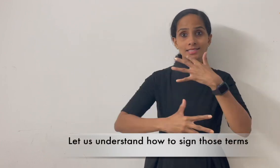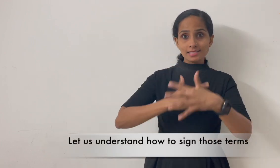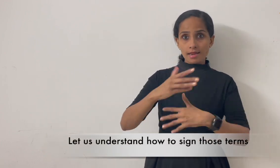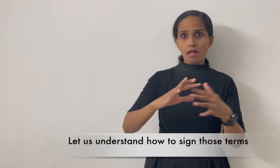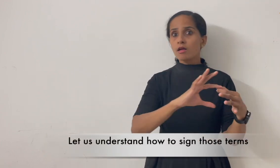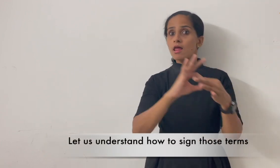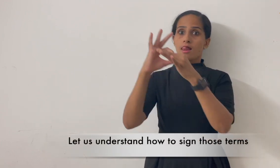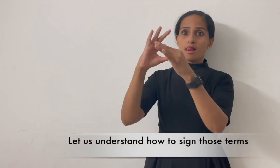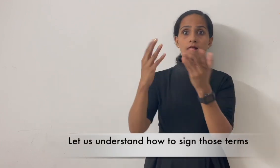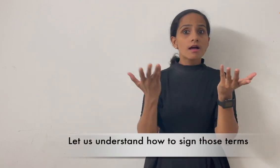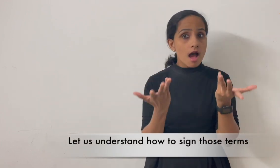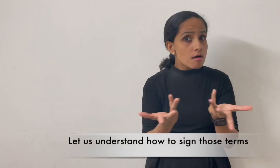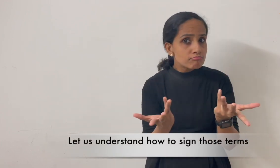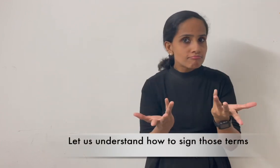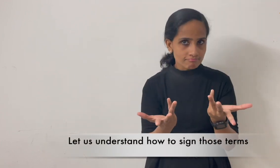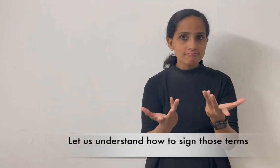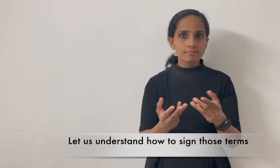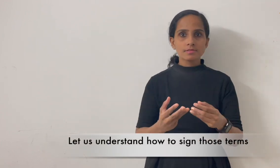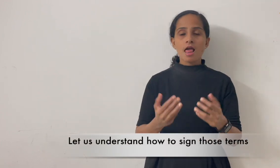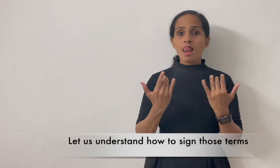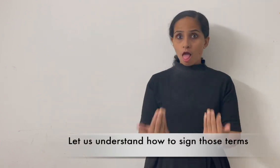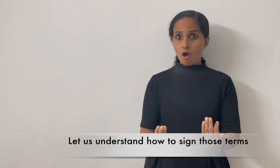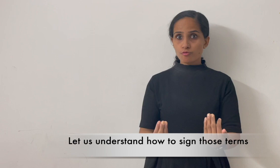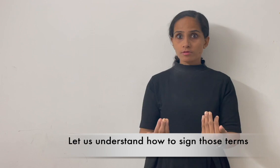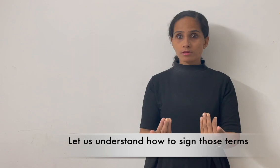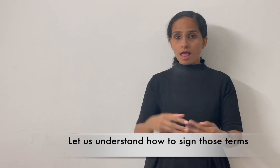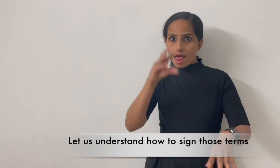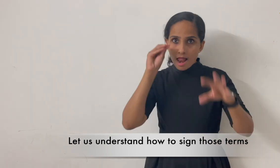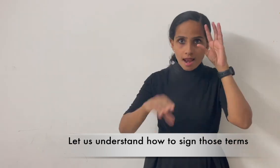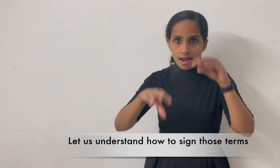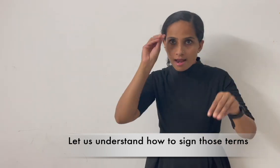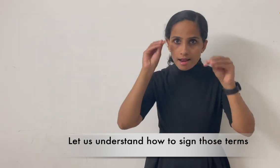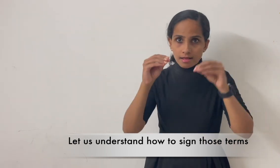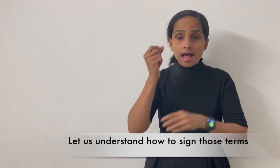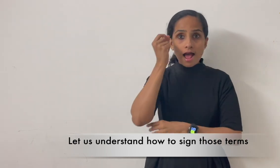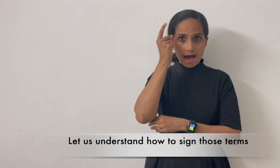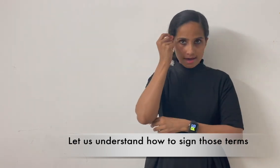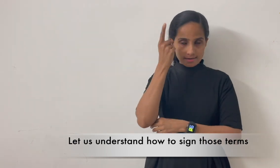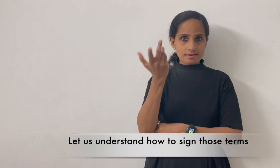Let's understand how to sign those terms.